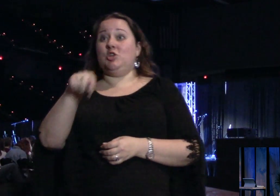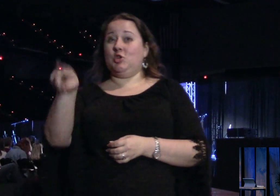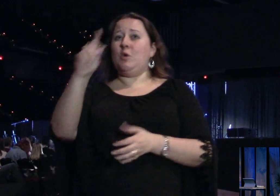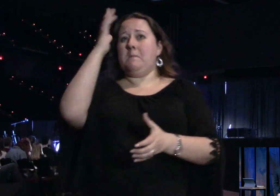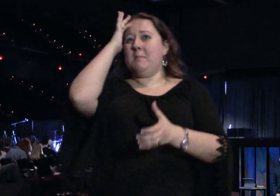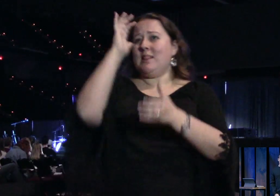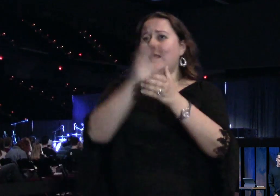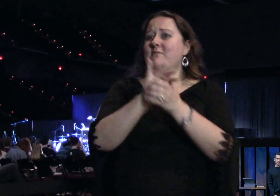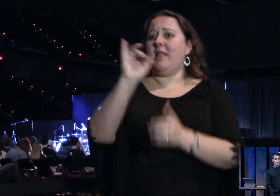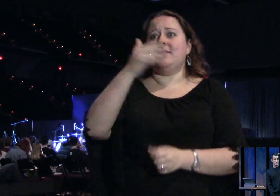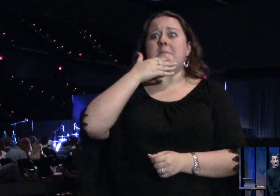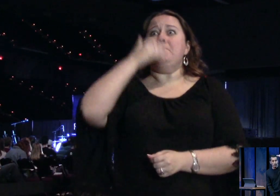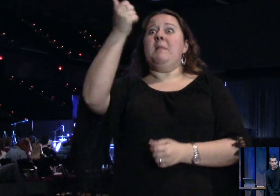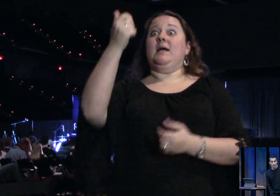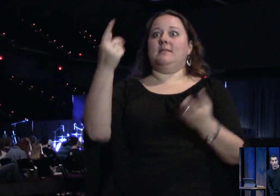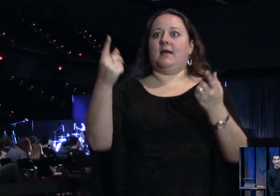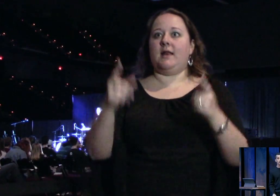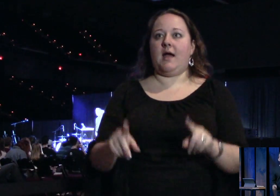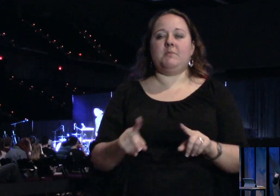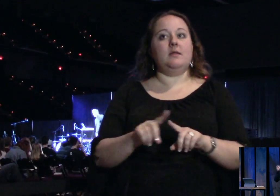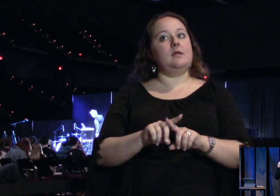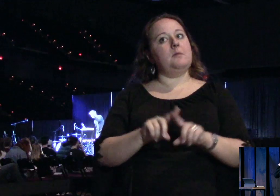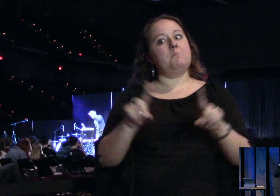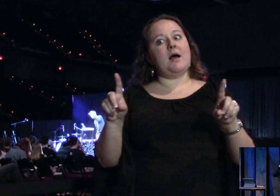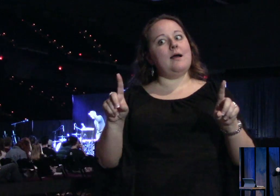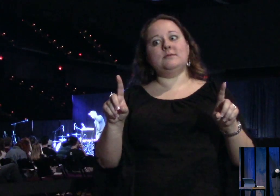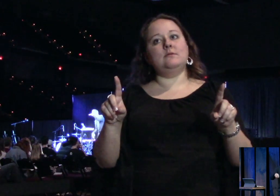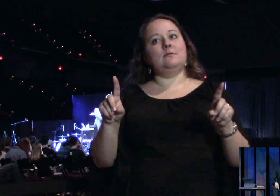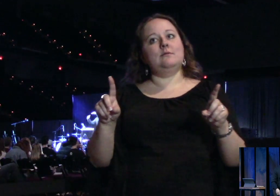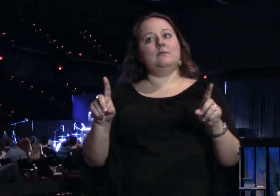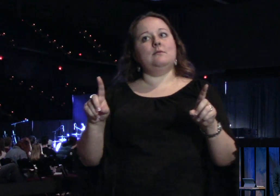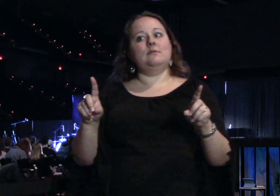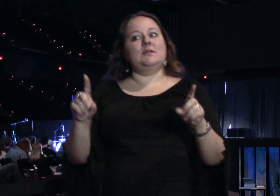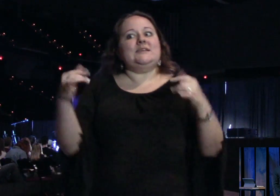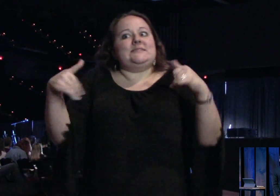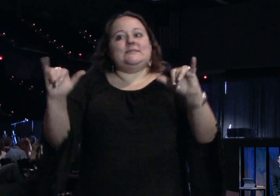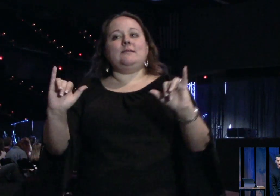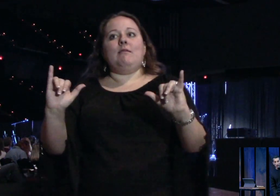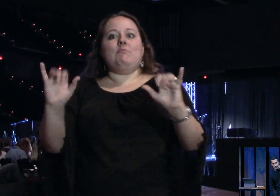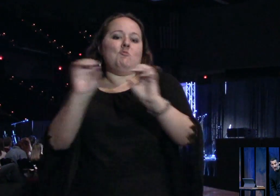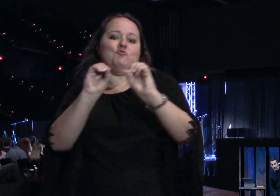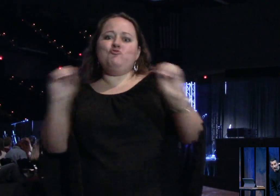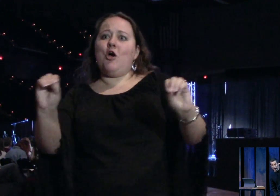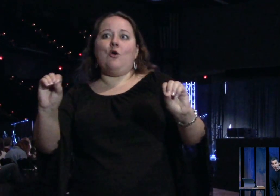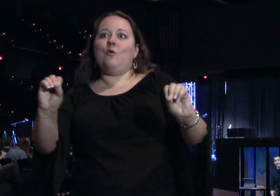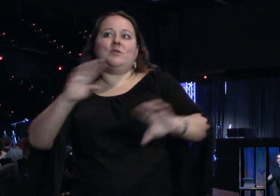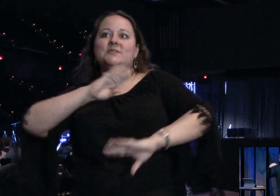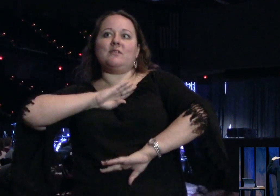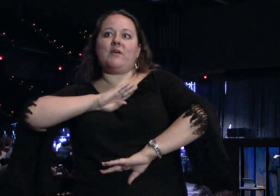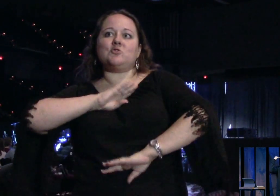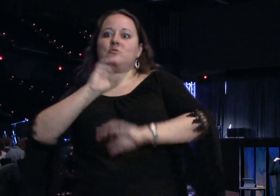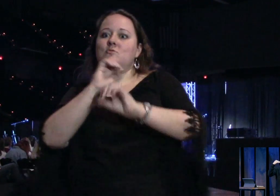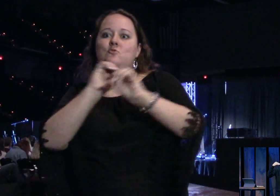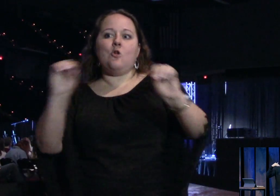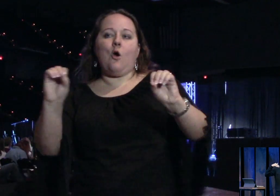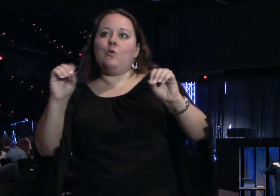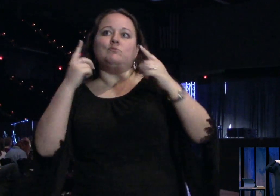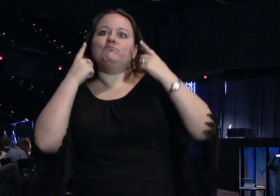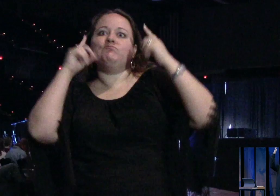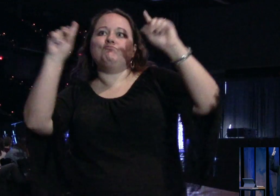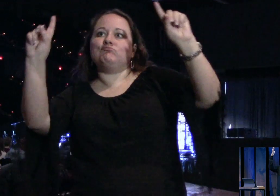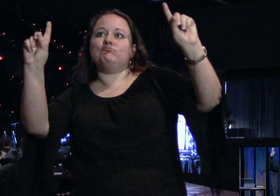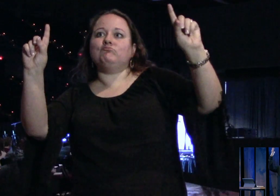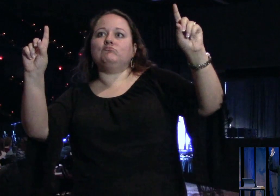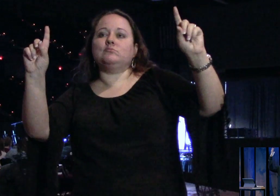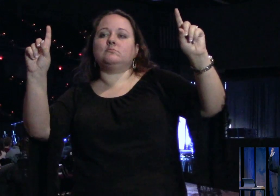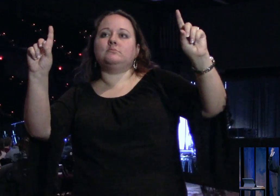is, you believe that's the top of your ladder, but what you need to realize is that the top of that ladder is the bottom of